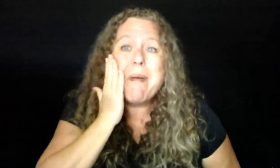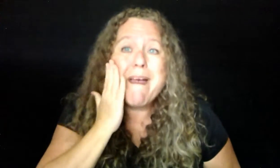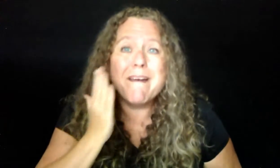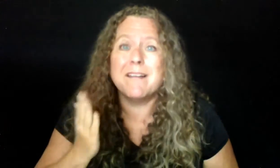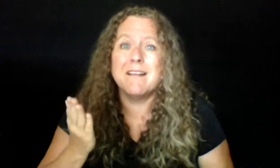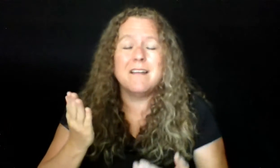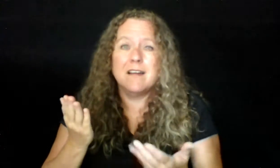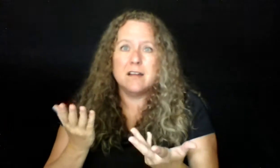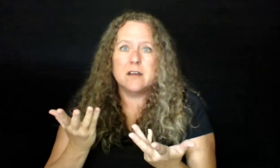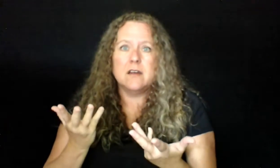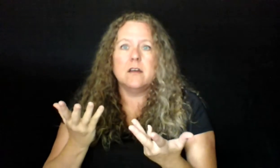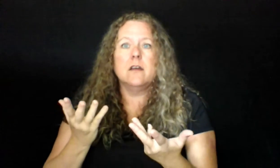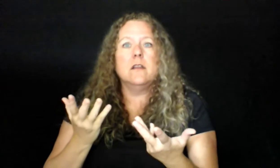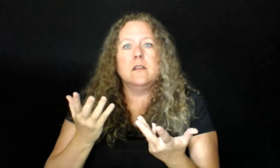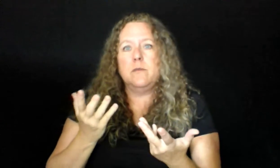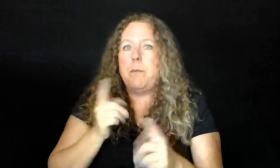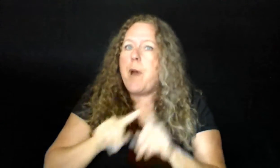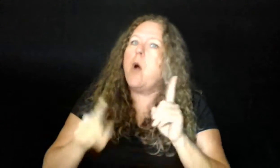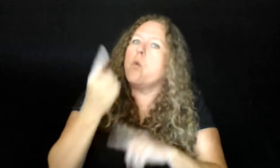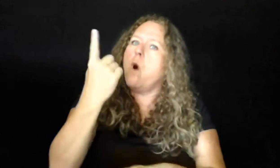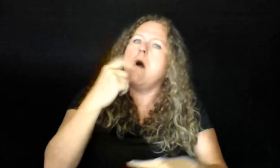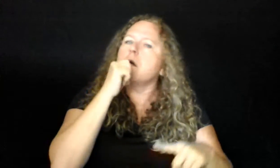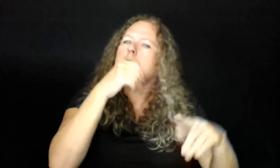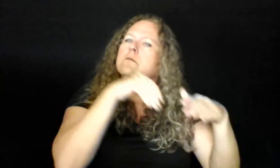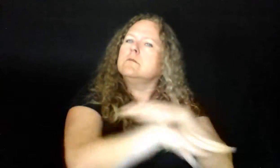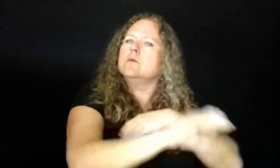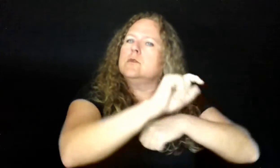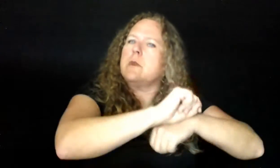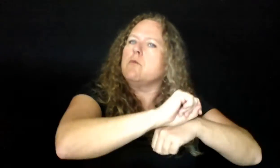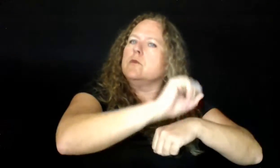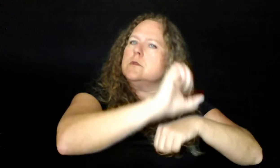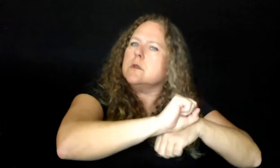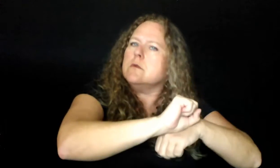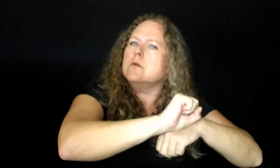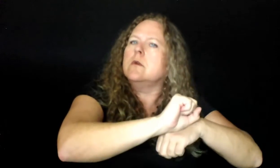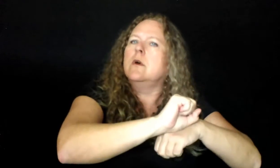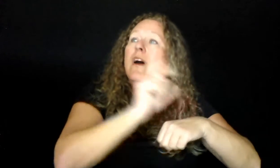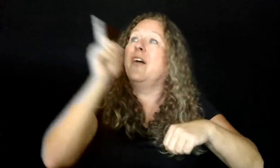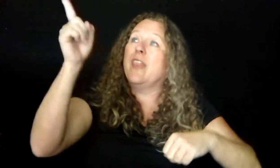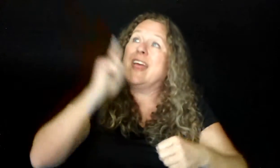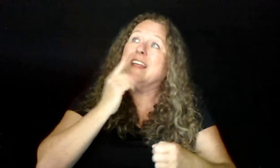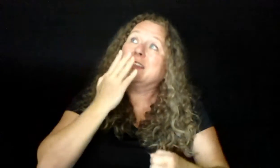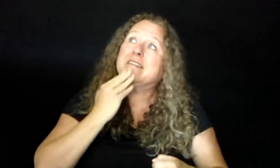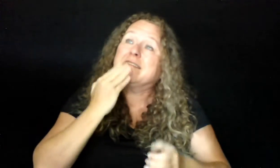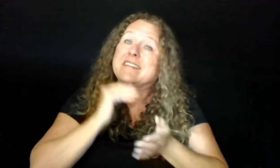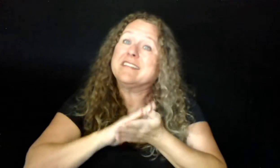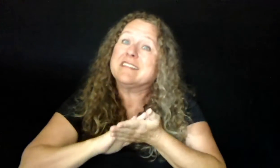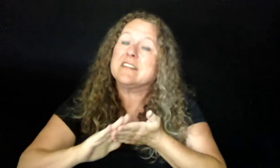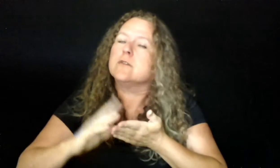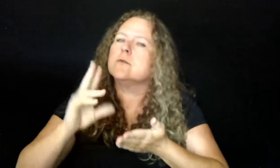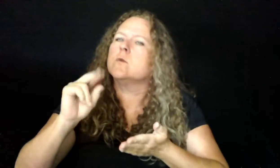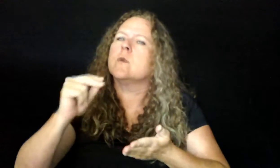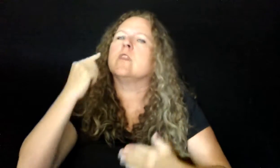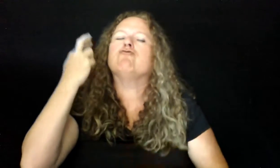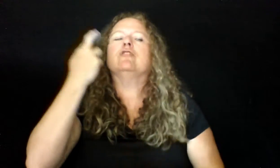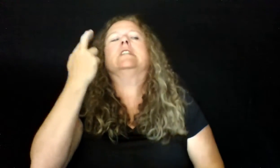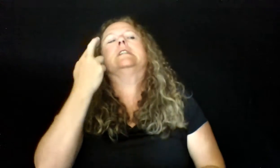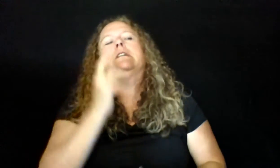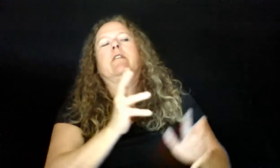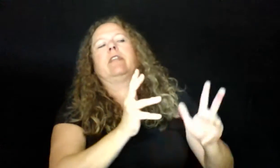altruistic thing of Rome. This is a trying to prevent a war thing of Rome. They realized that if they left Judaism alone, that the people